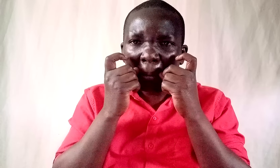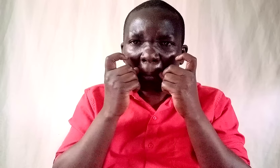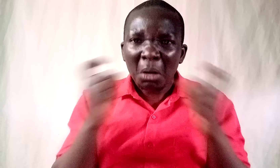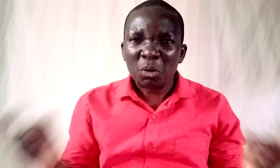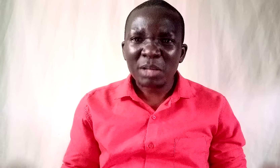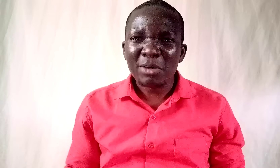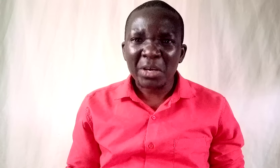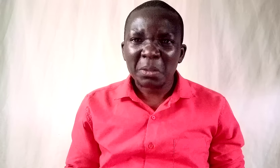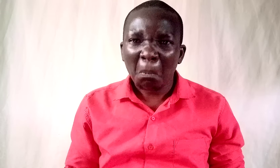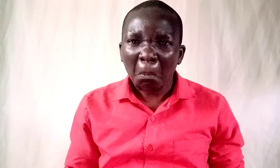Look at my face.